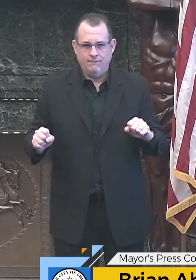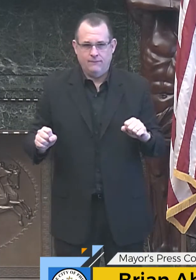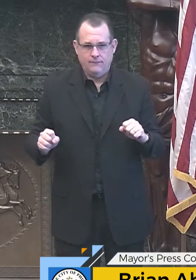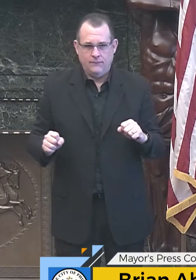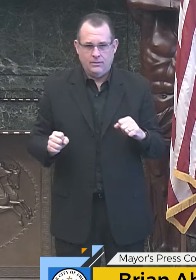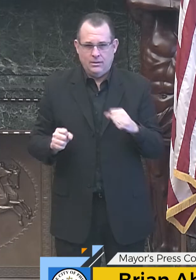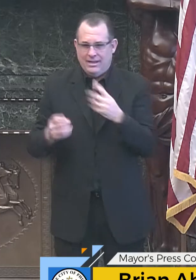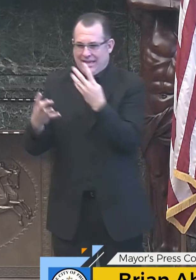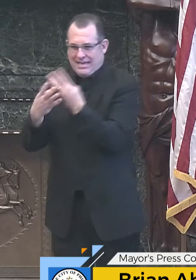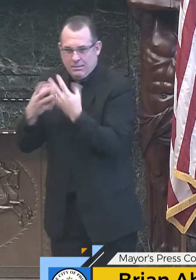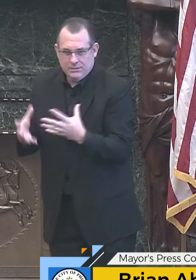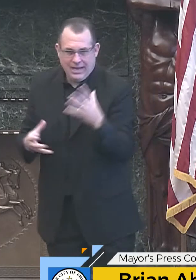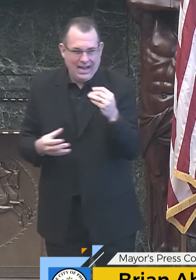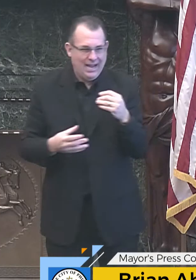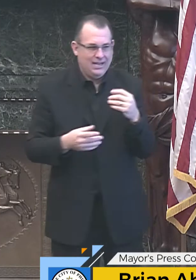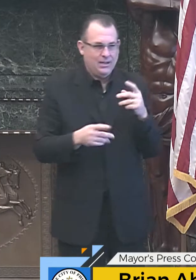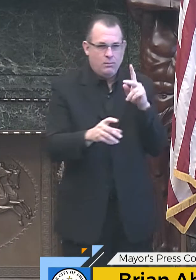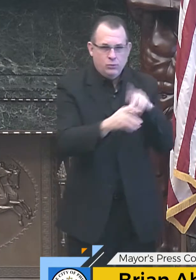alike.